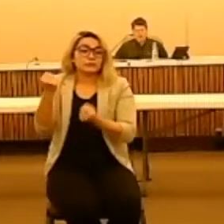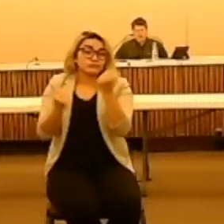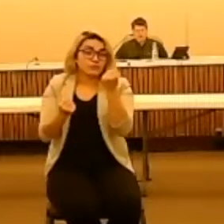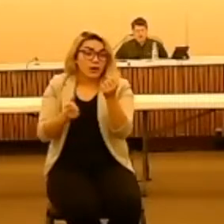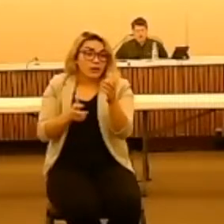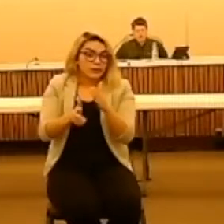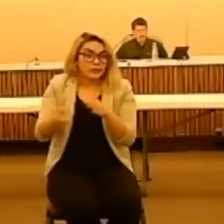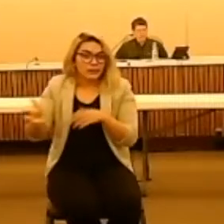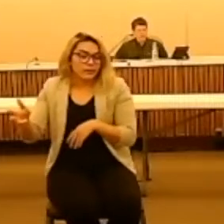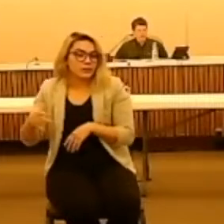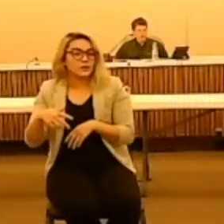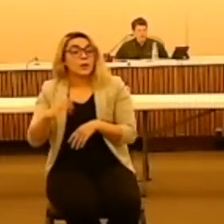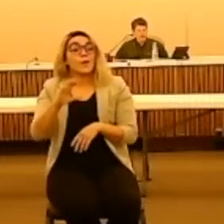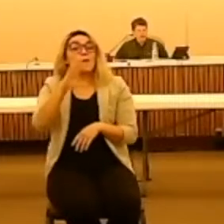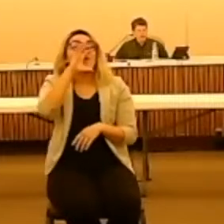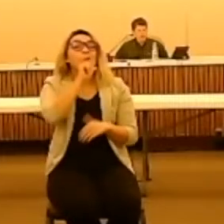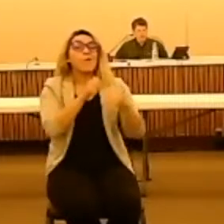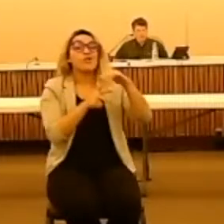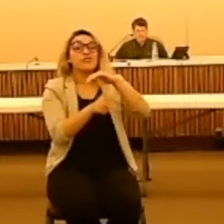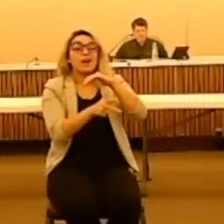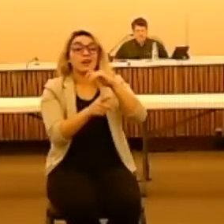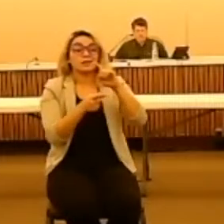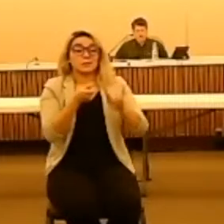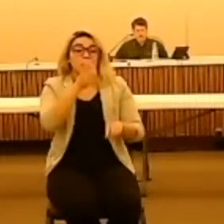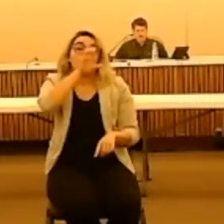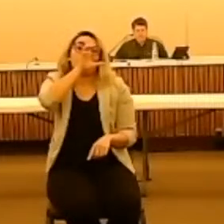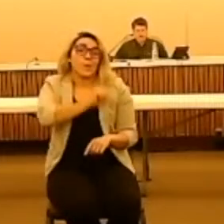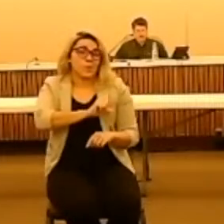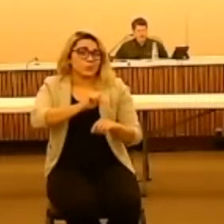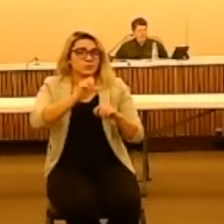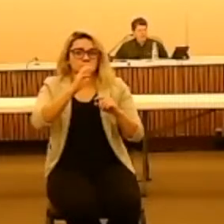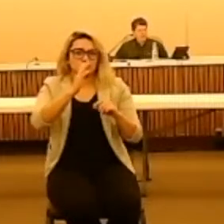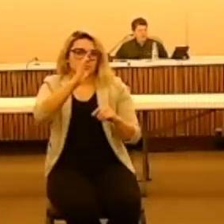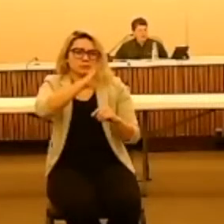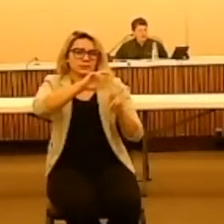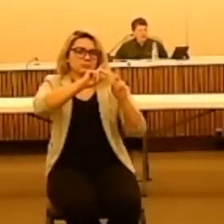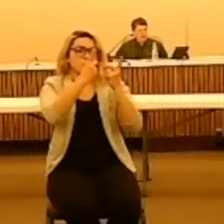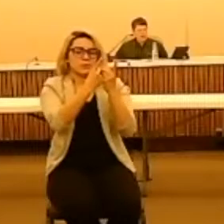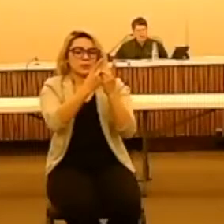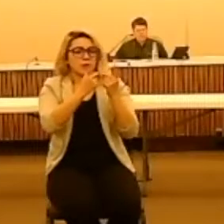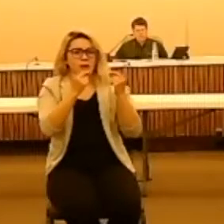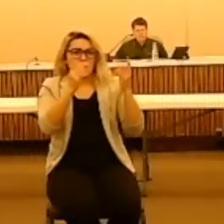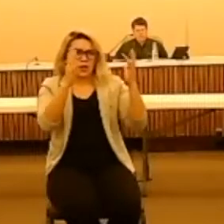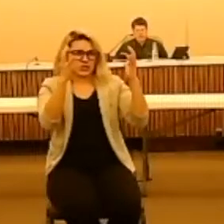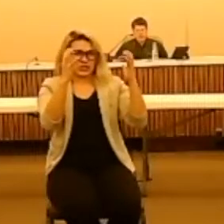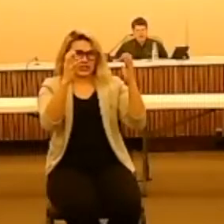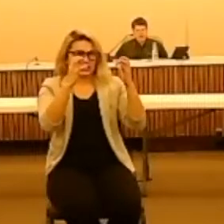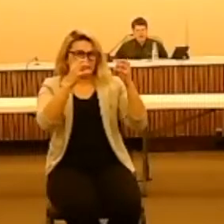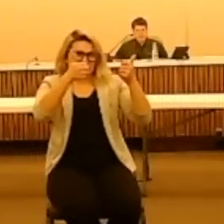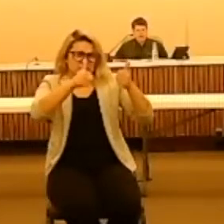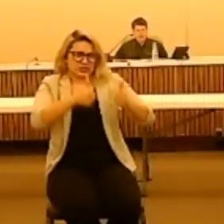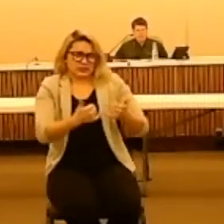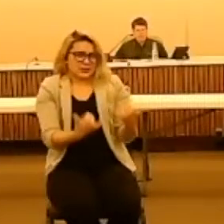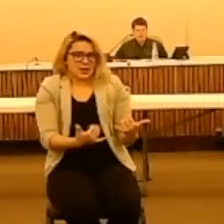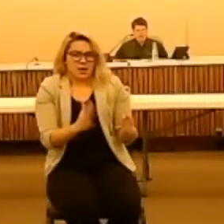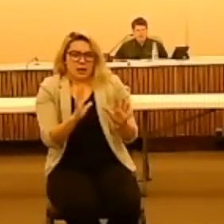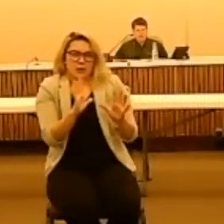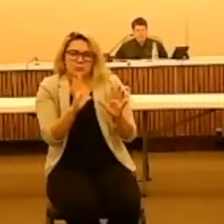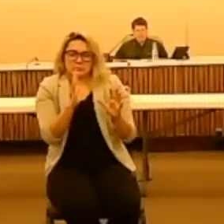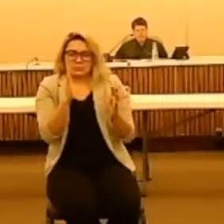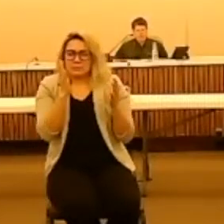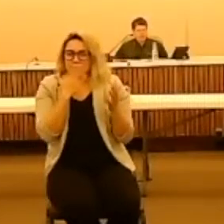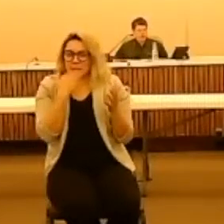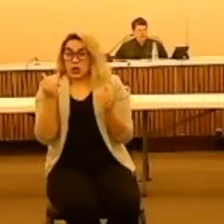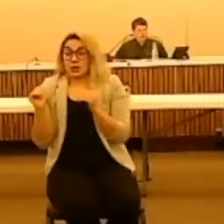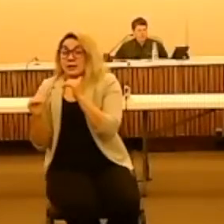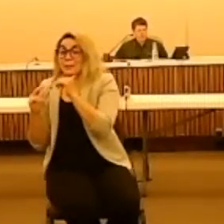garage from the old DPW that's starting to come down on its own. Okay. We decided that that made the most sense